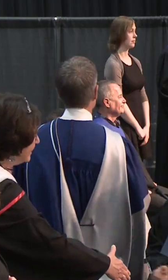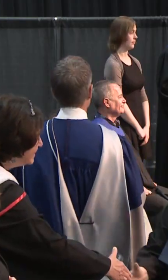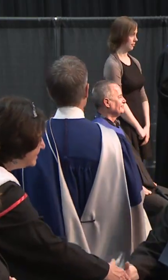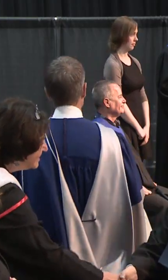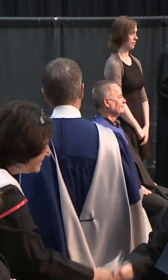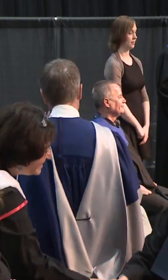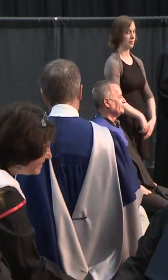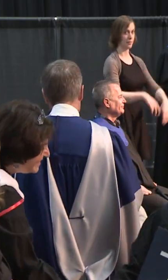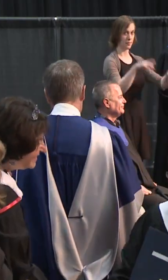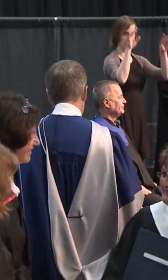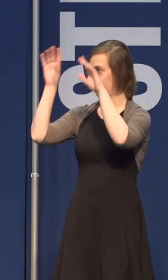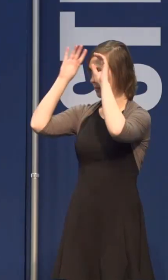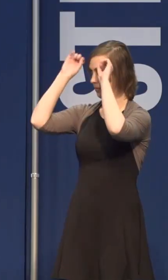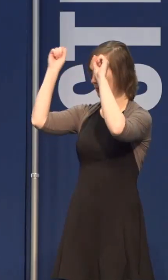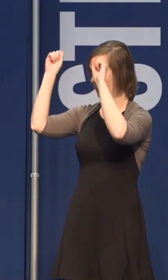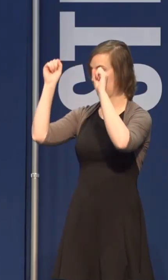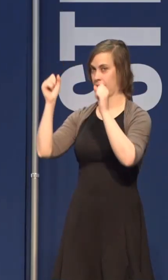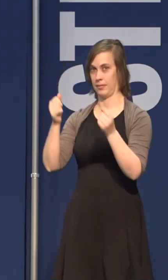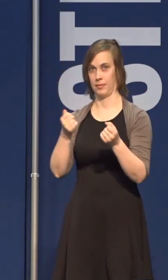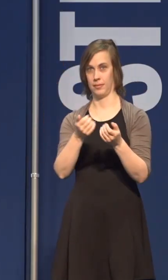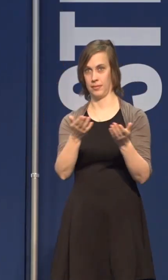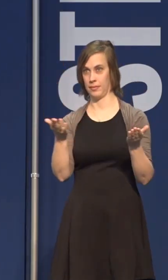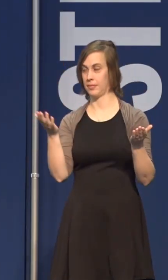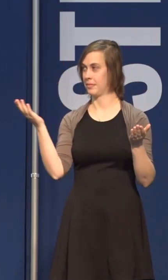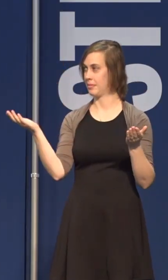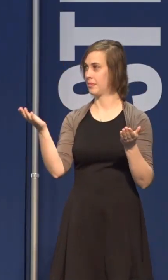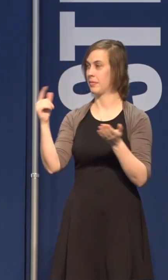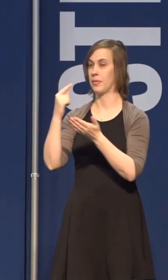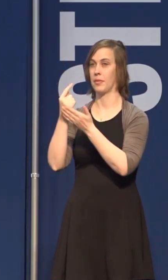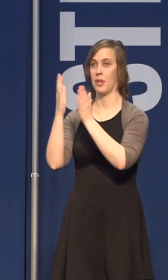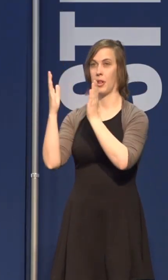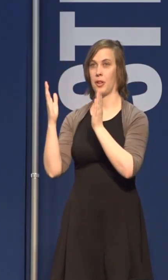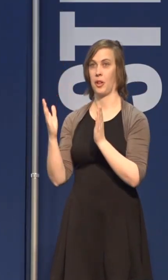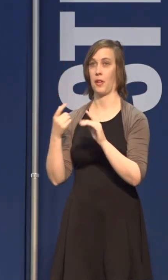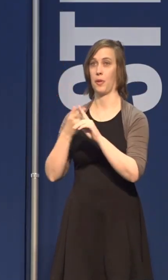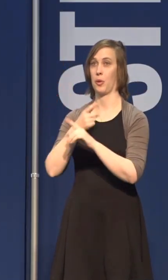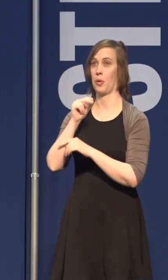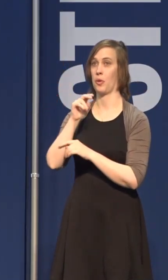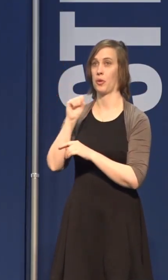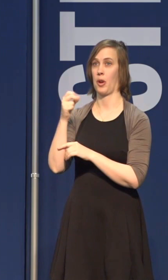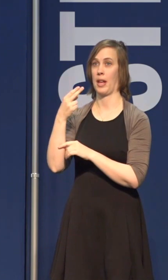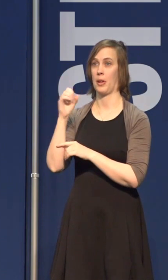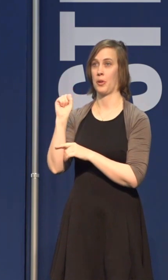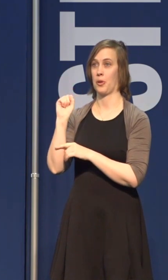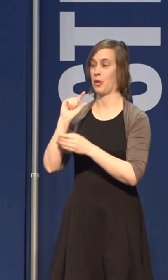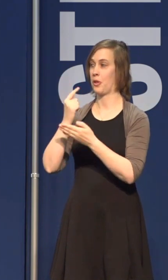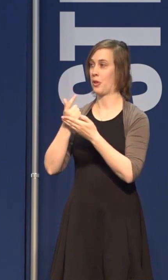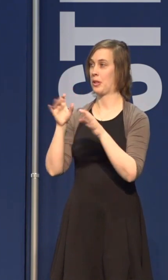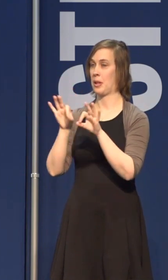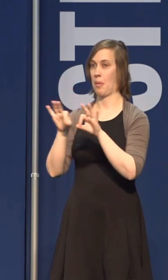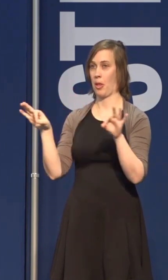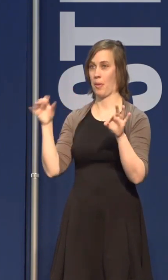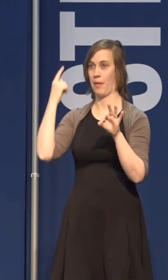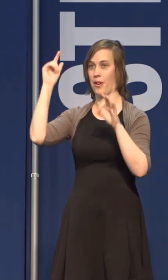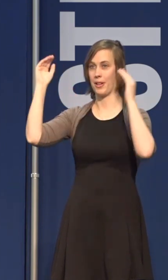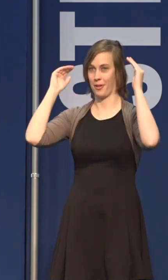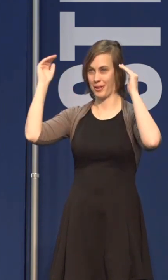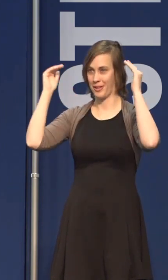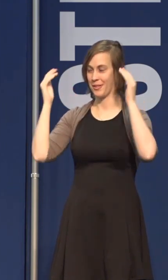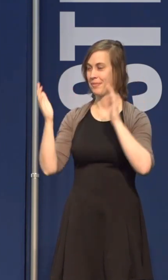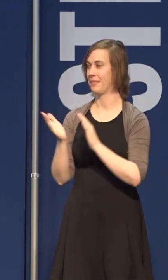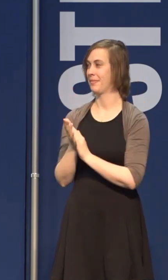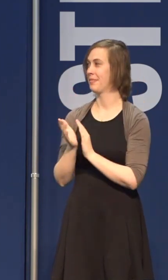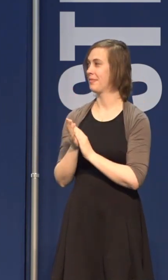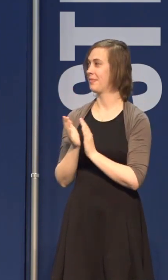Mr. President, ladies and gentlemen, the graduates in Nova Scotia High School Graduation Diploma for Adults.